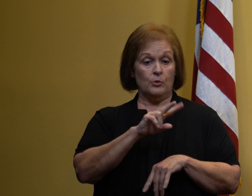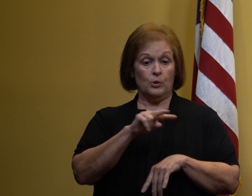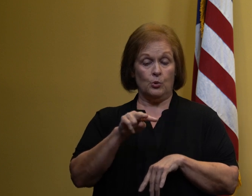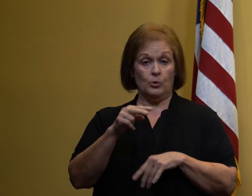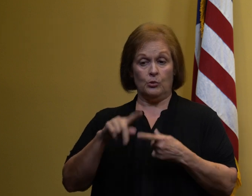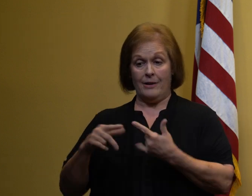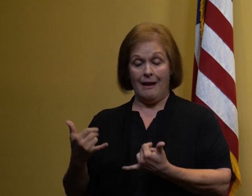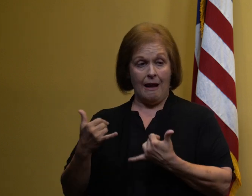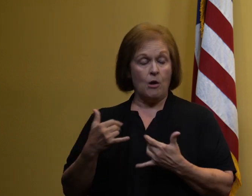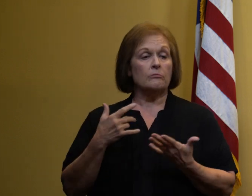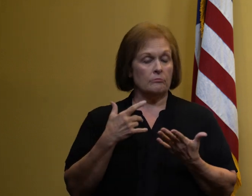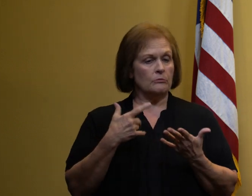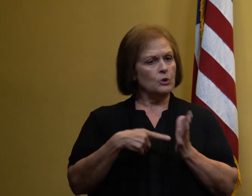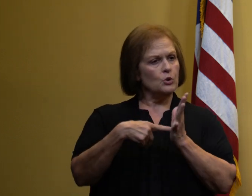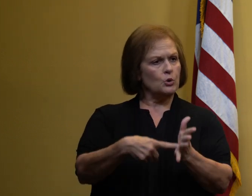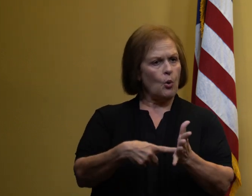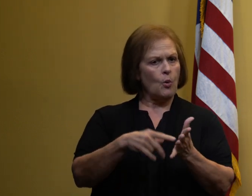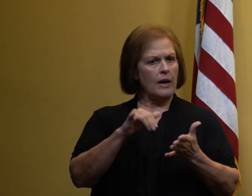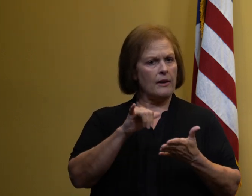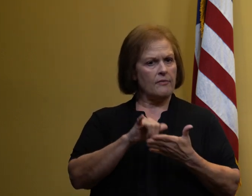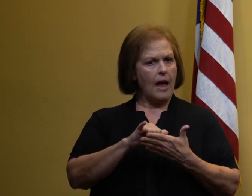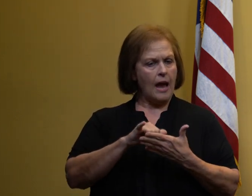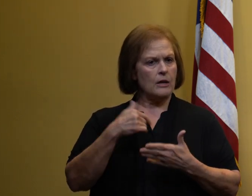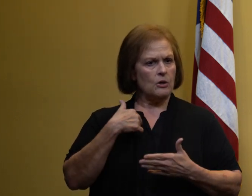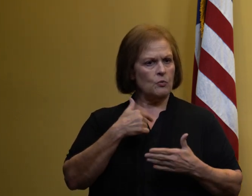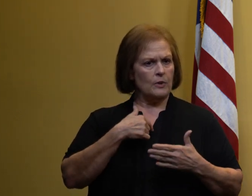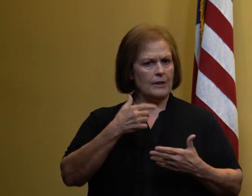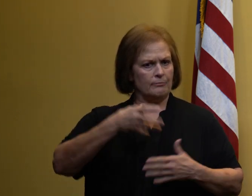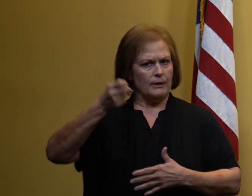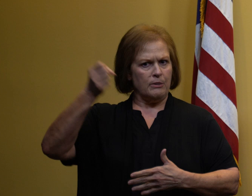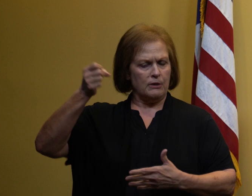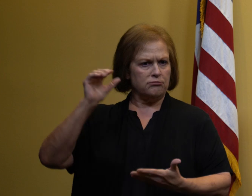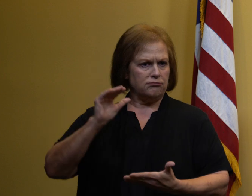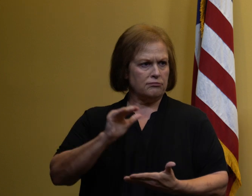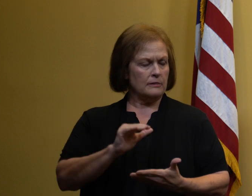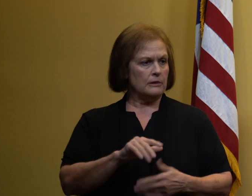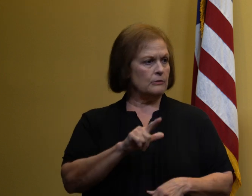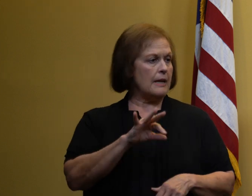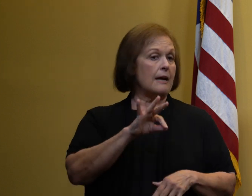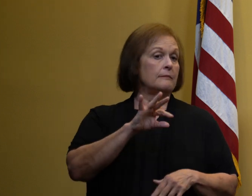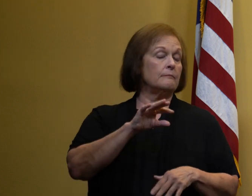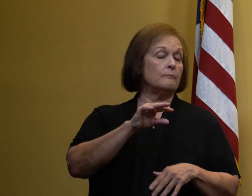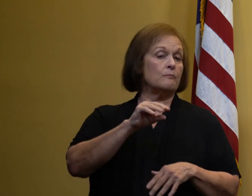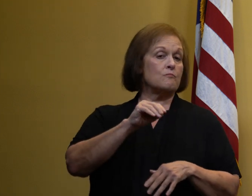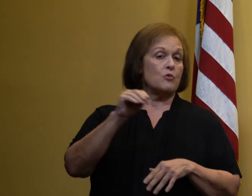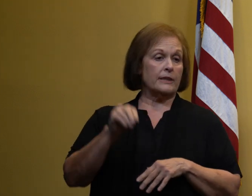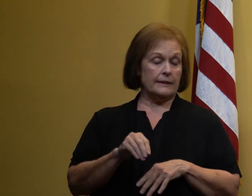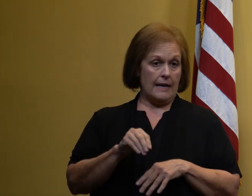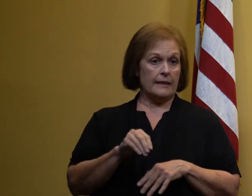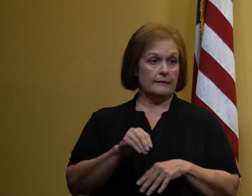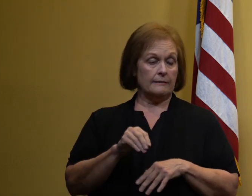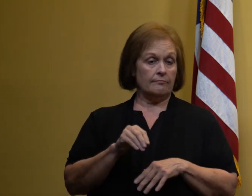2022, just showing again that increase, getting guns off the street, 29.7%. You know, I say